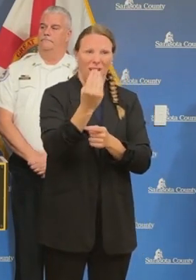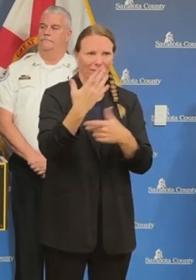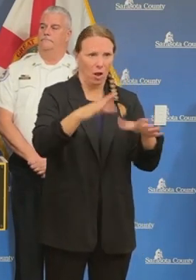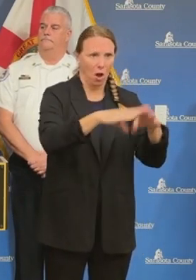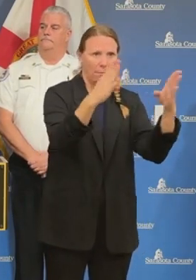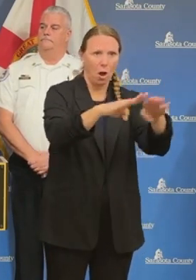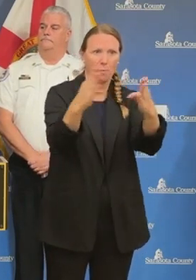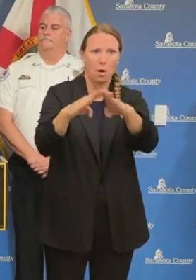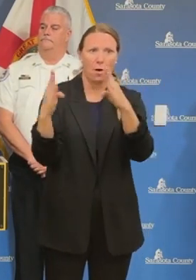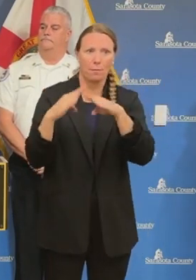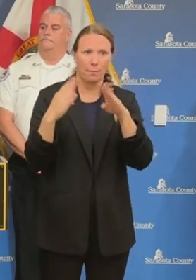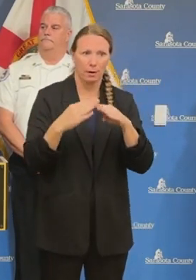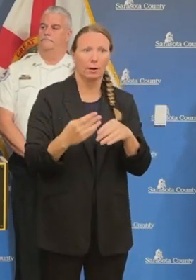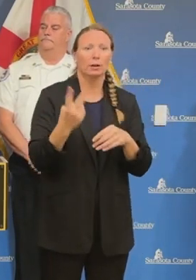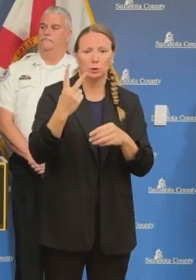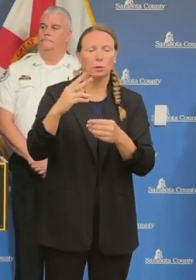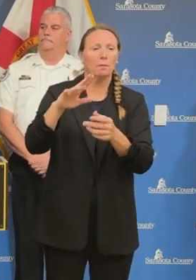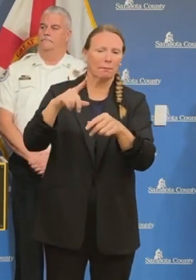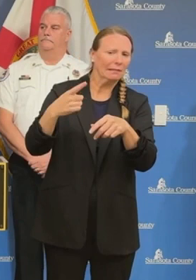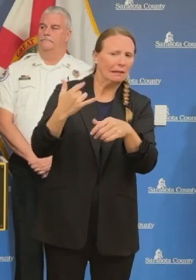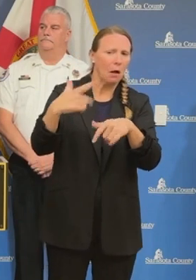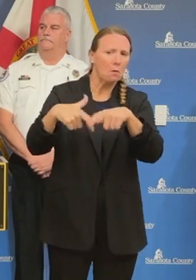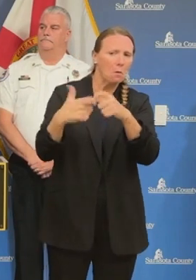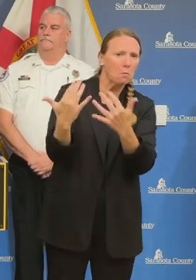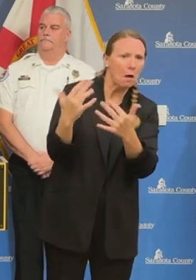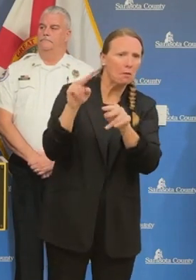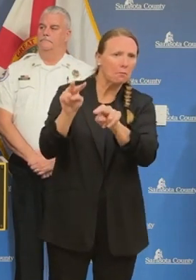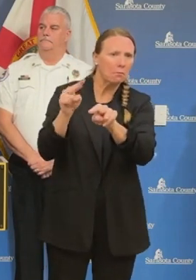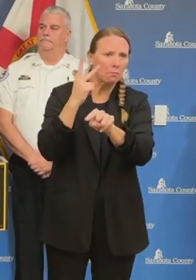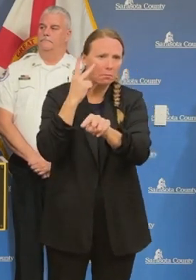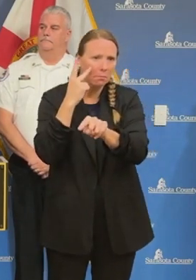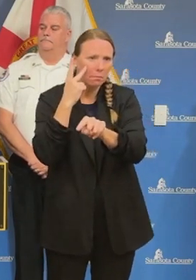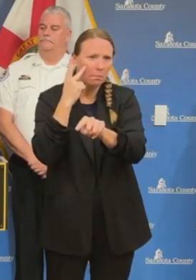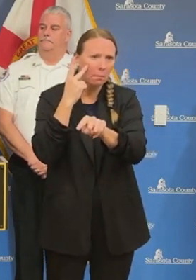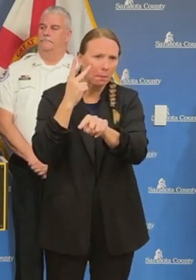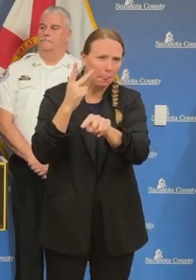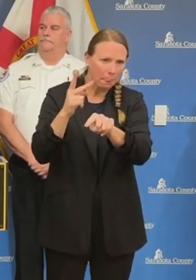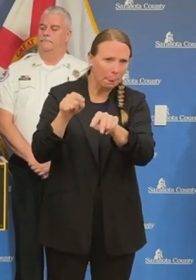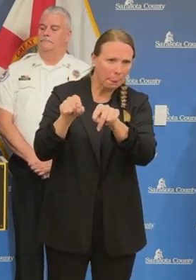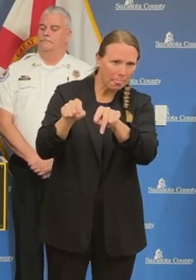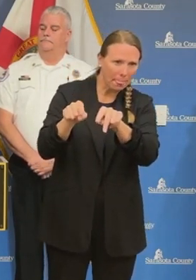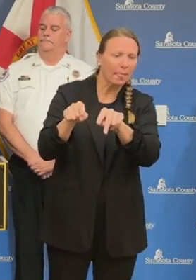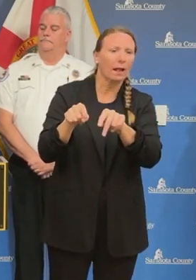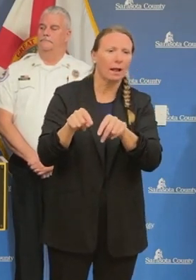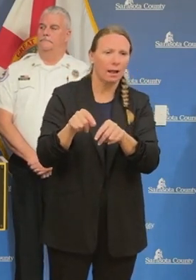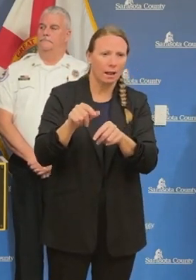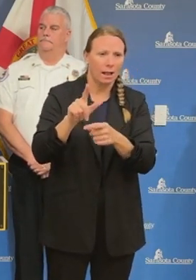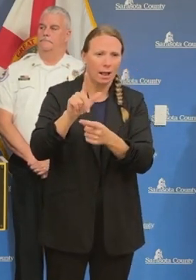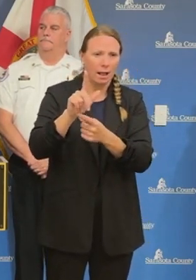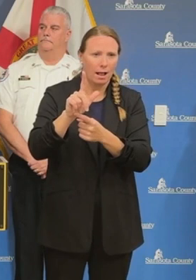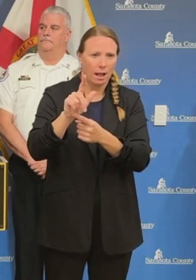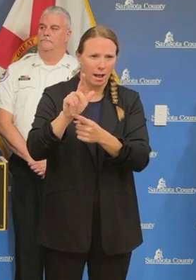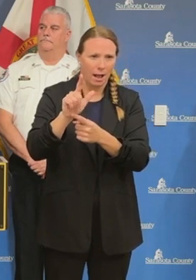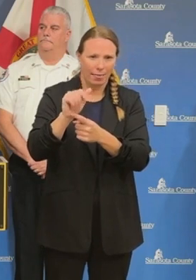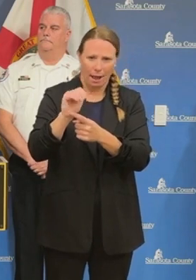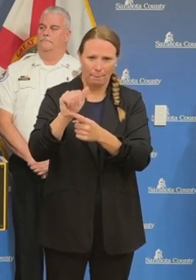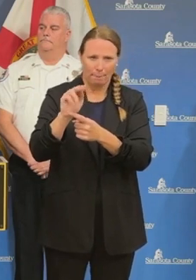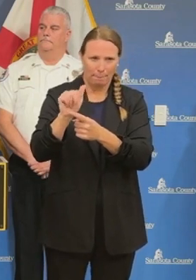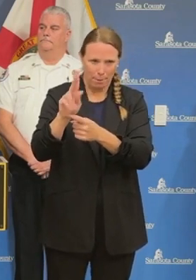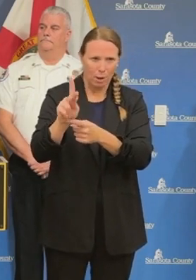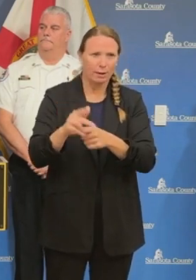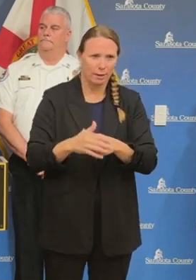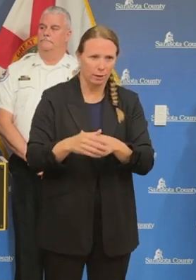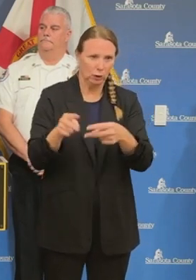dependent, which would be Tatum Ridge and Lamarck Elementary Schools. They are working hard to prepare as we open up those